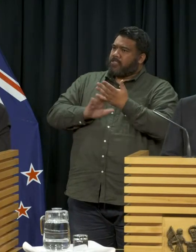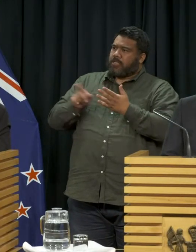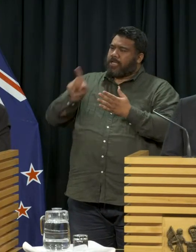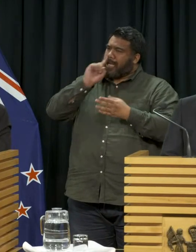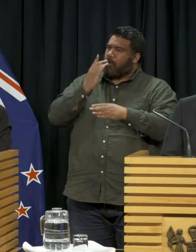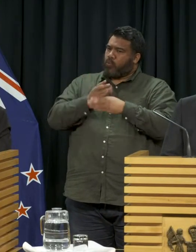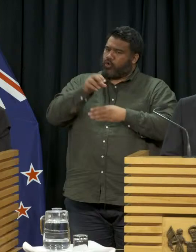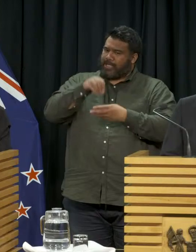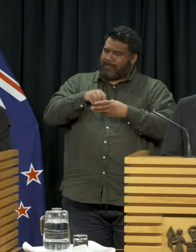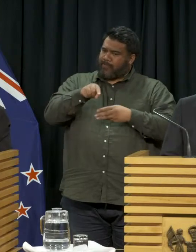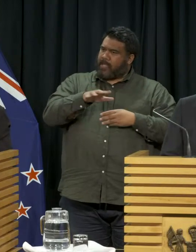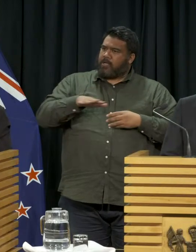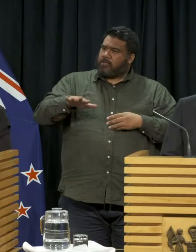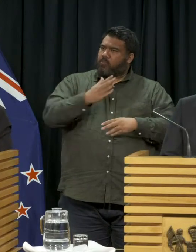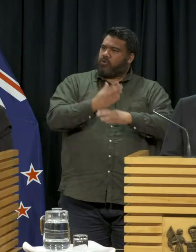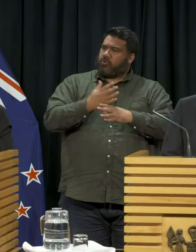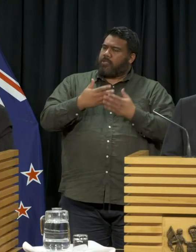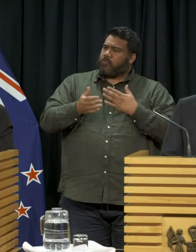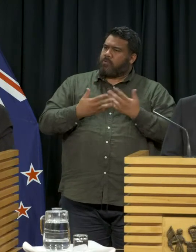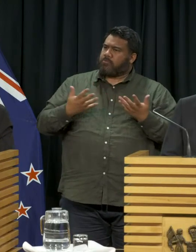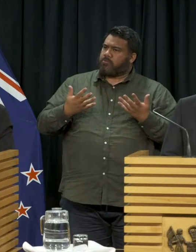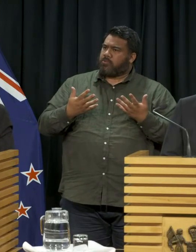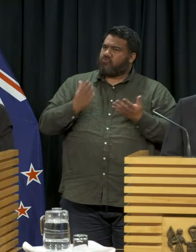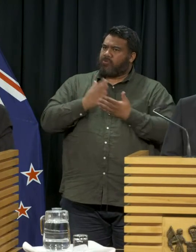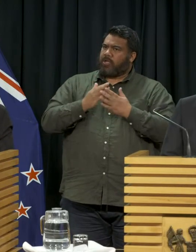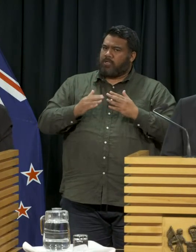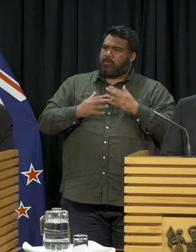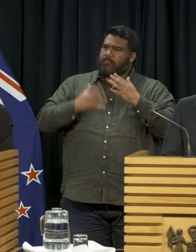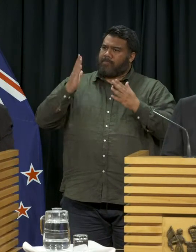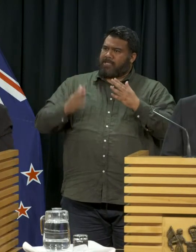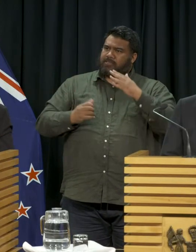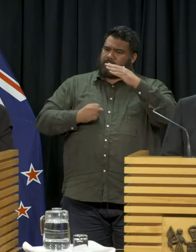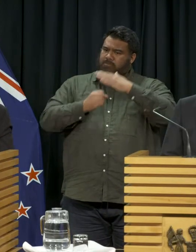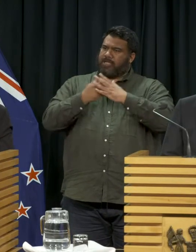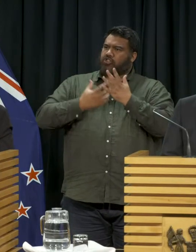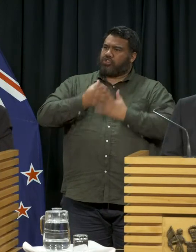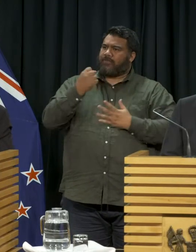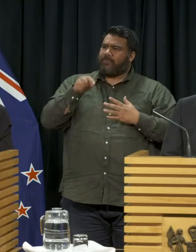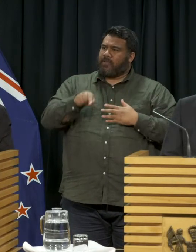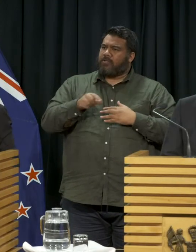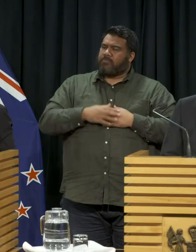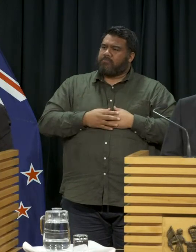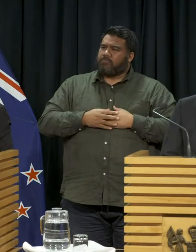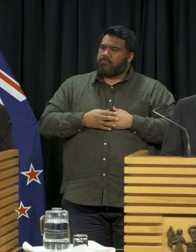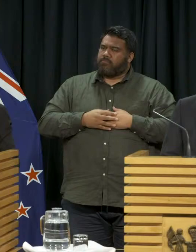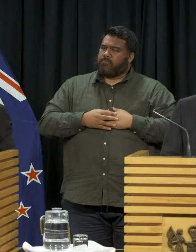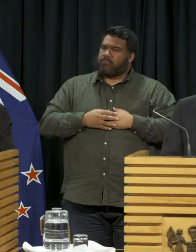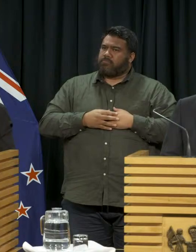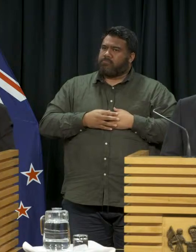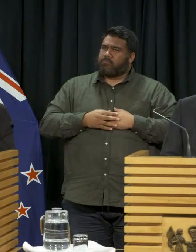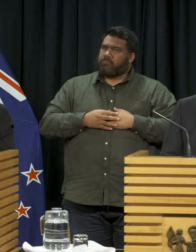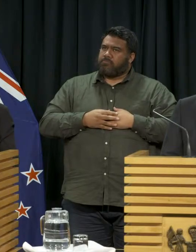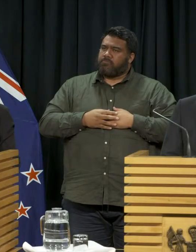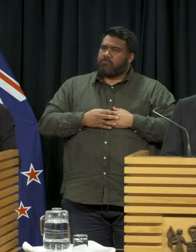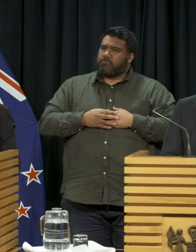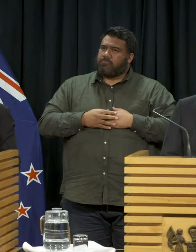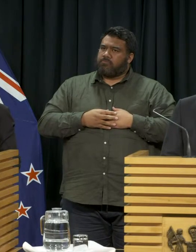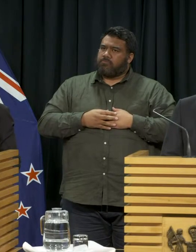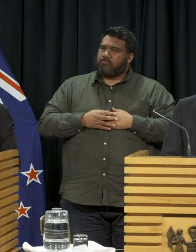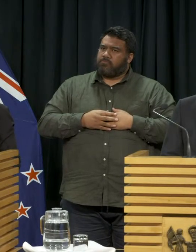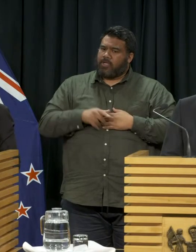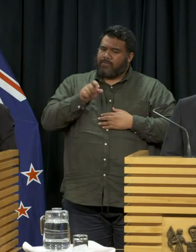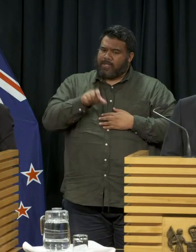these facilities. So here, the bar is very high. There is essentially no reason that we consider acceptable. Because